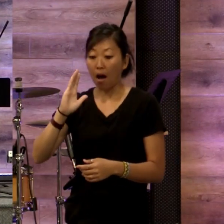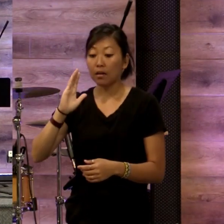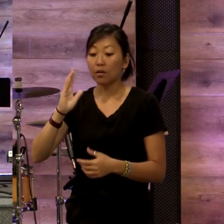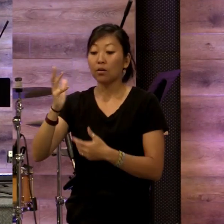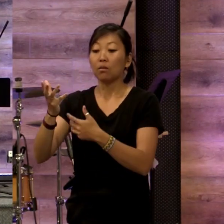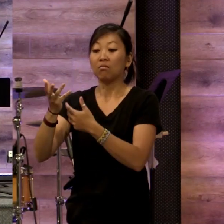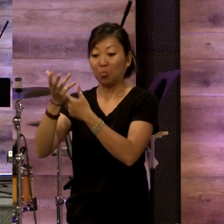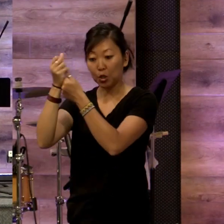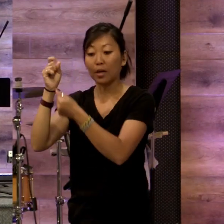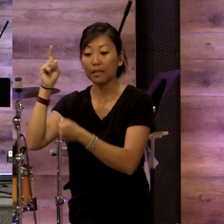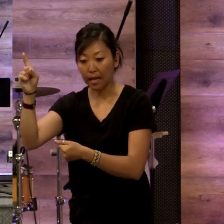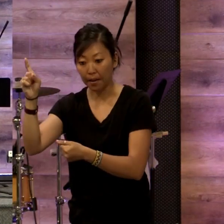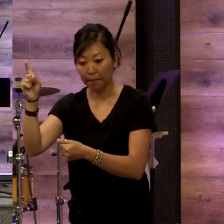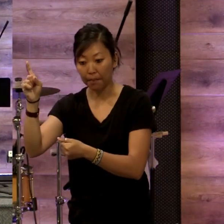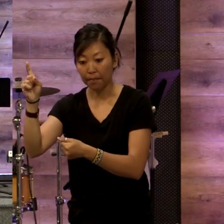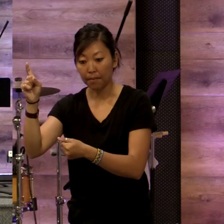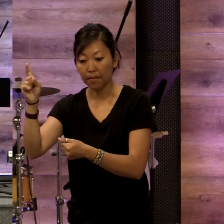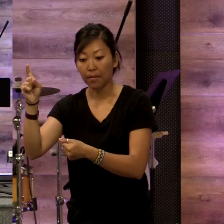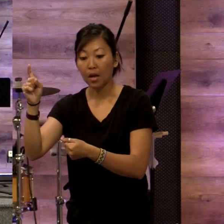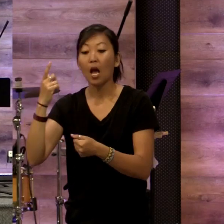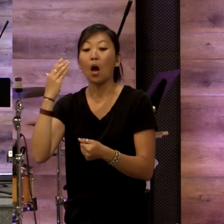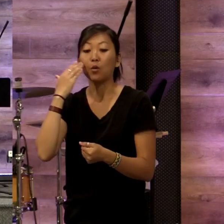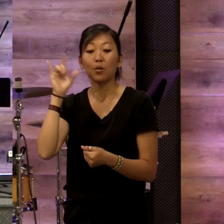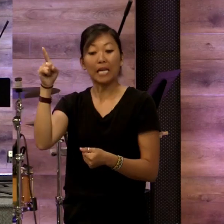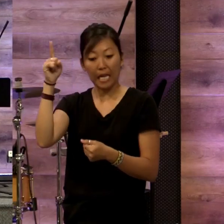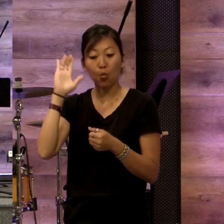whole, entrust ourselves to God,